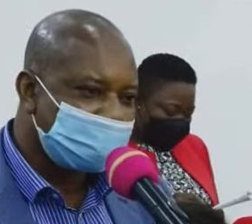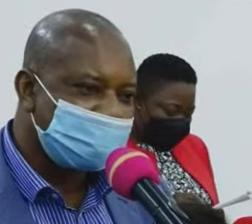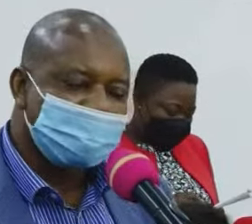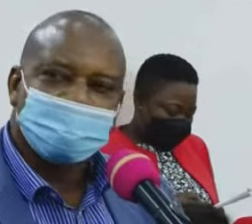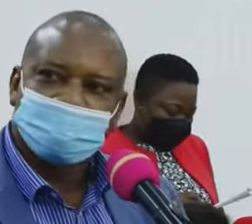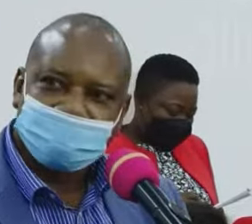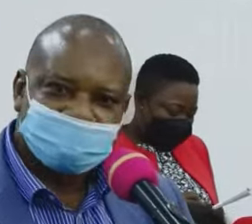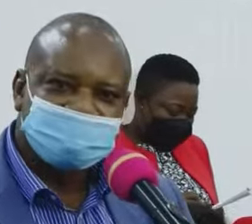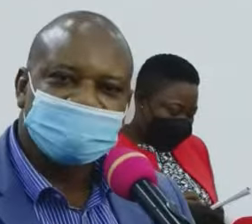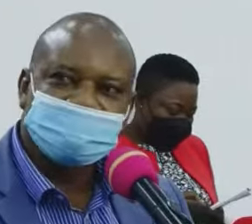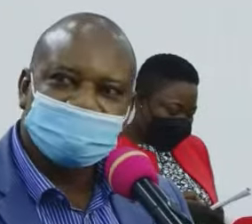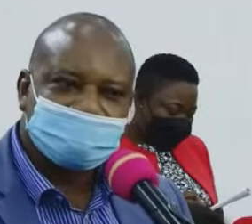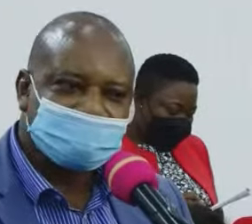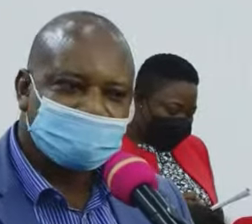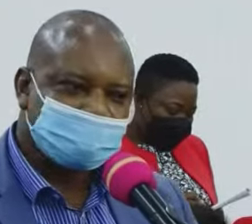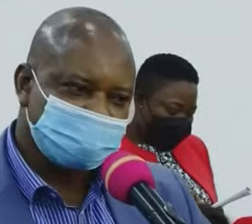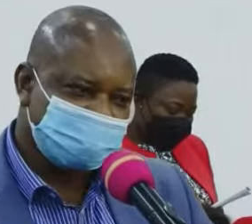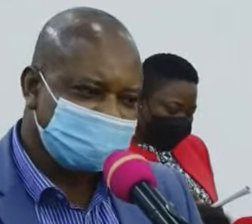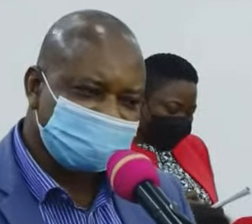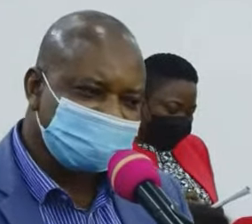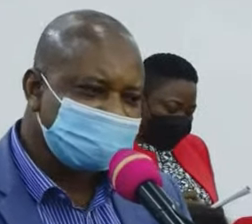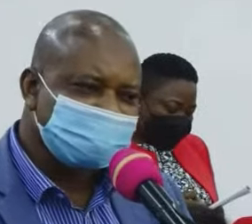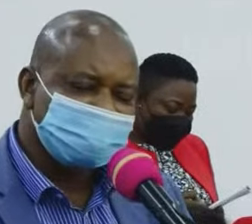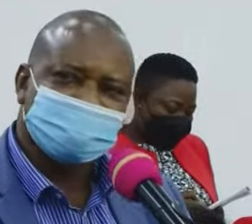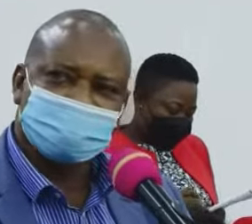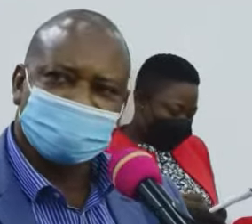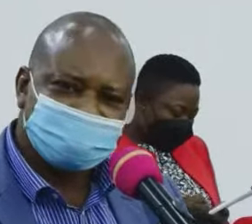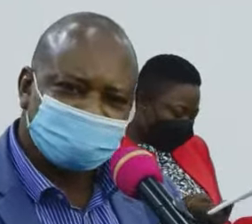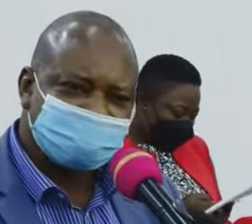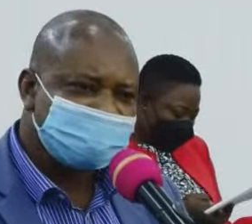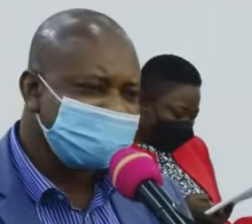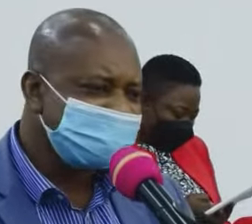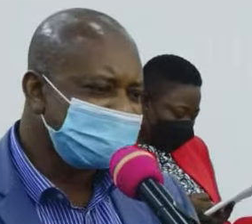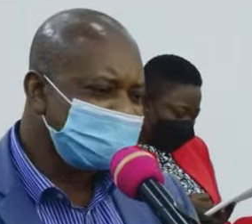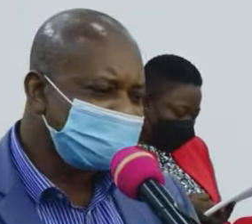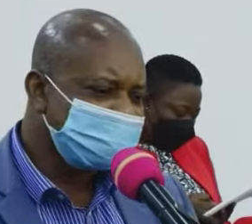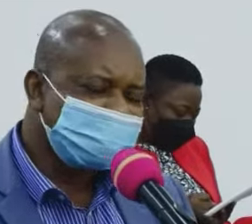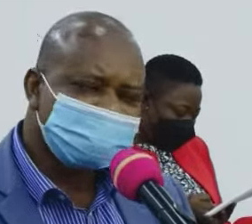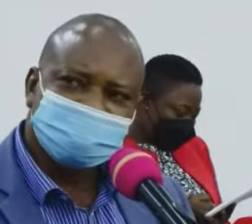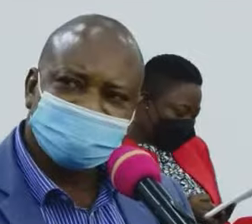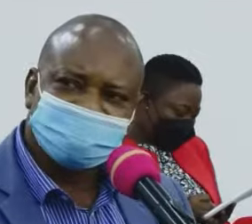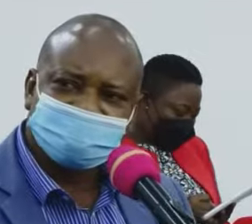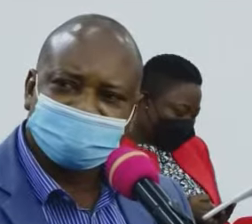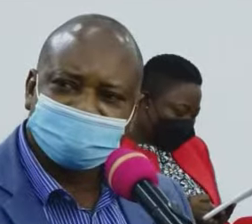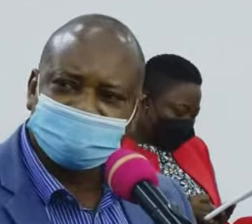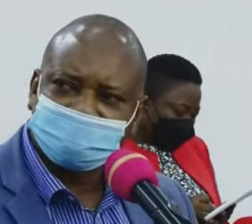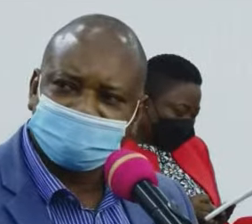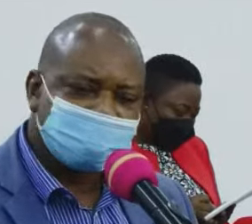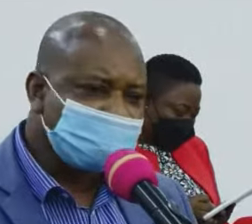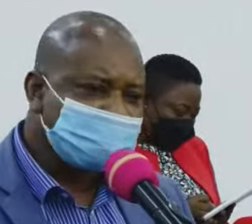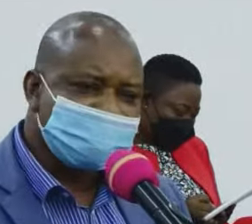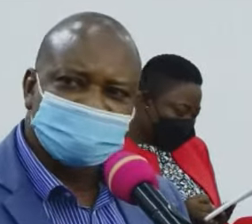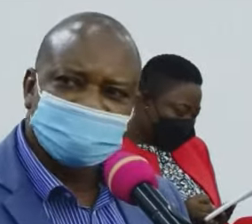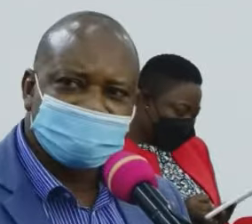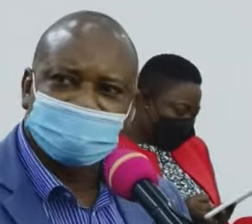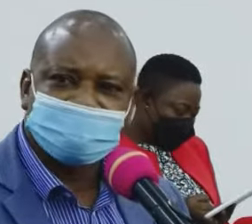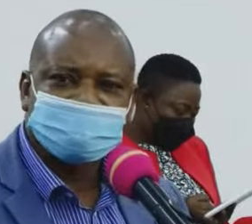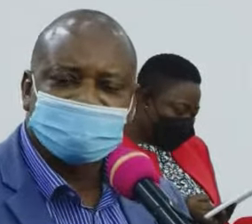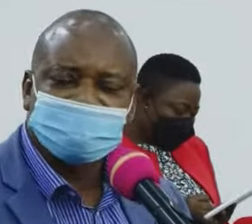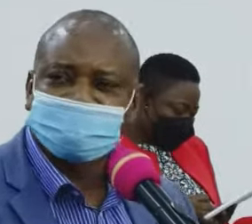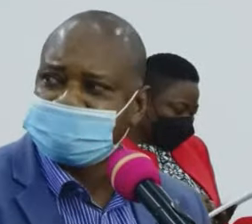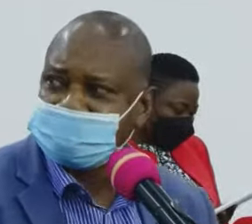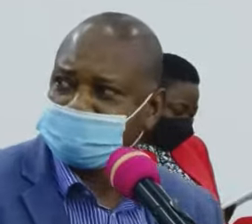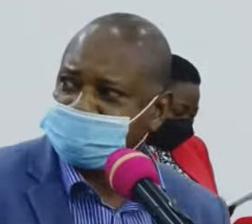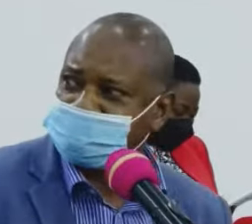happening now. We ask for their certificate of registry, business, incorporation, and